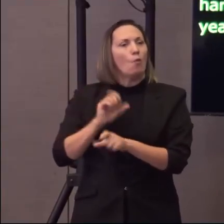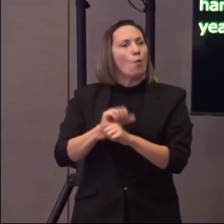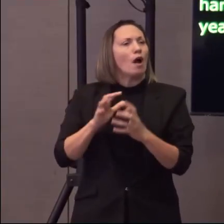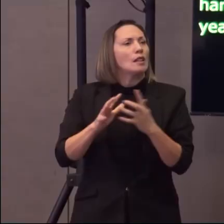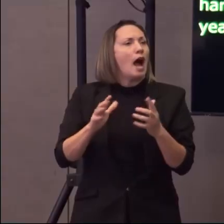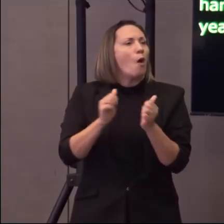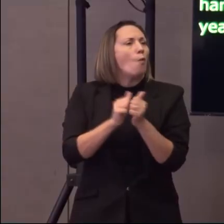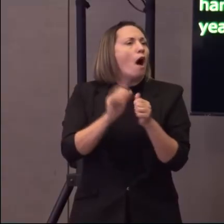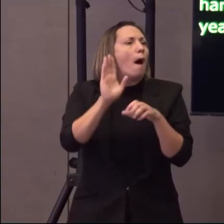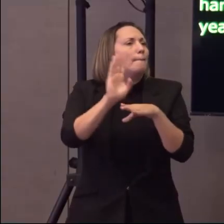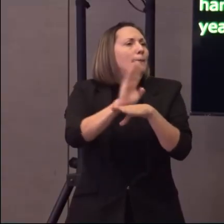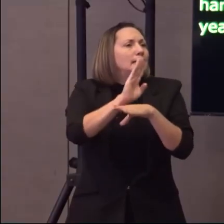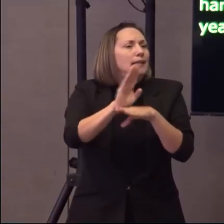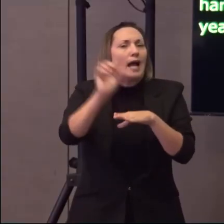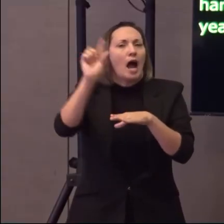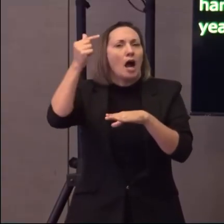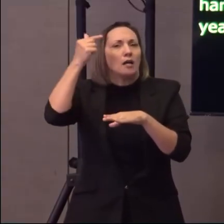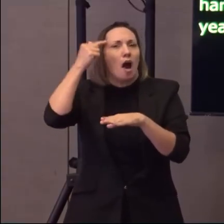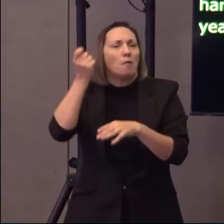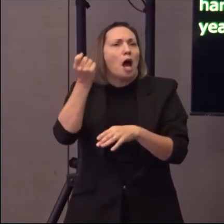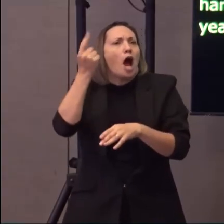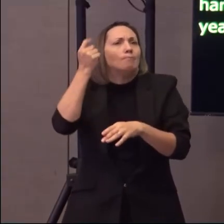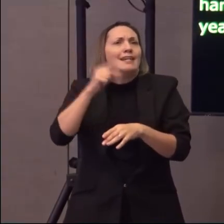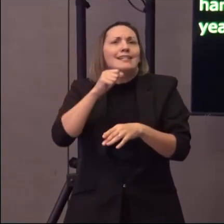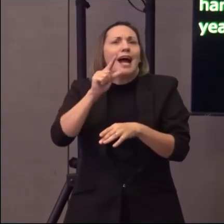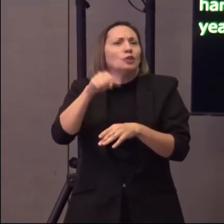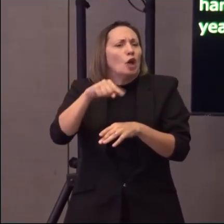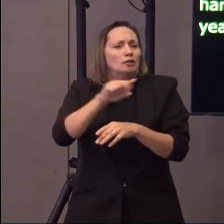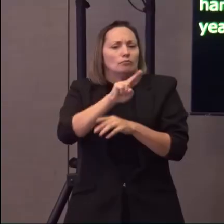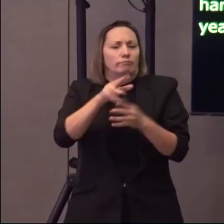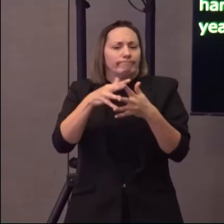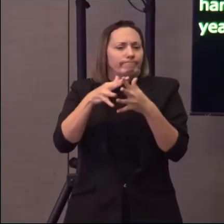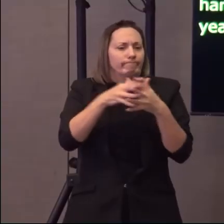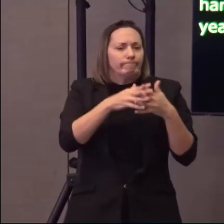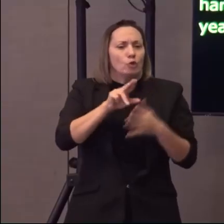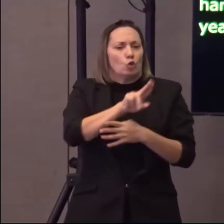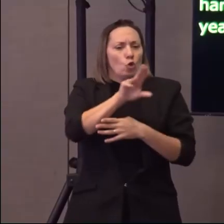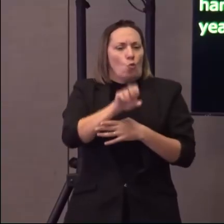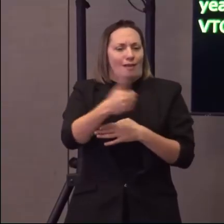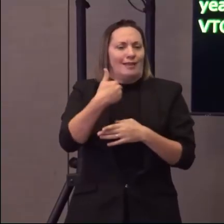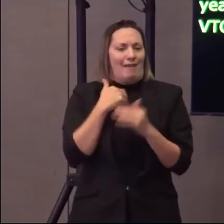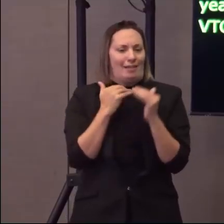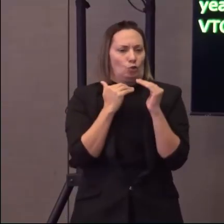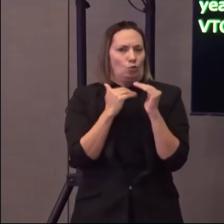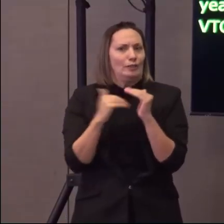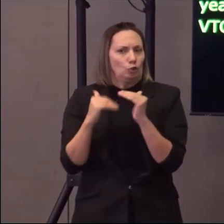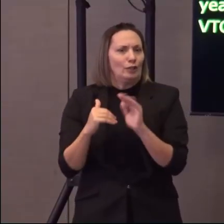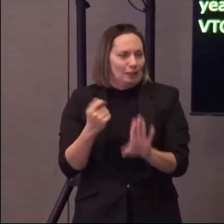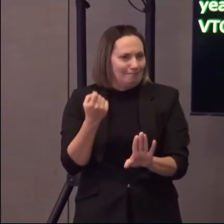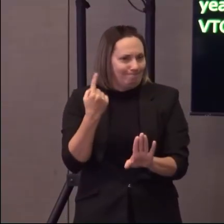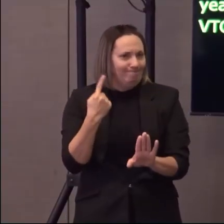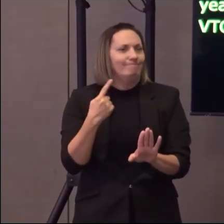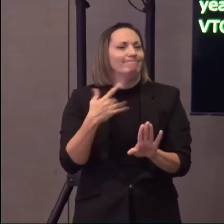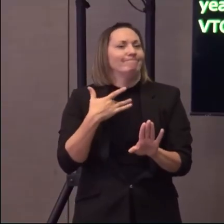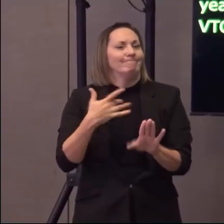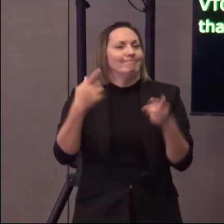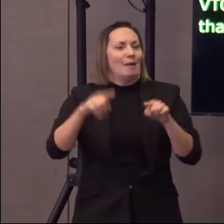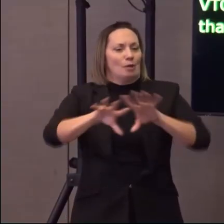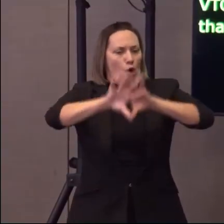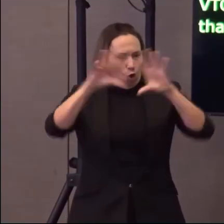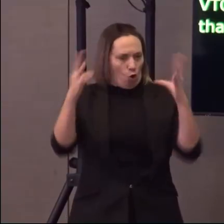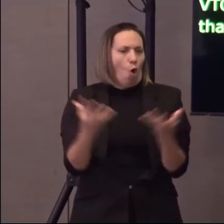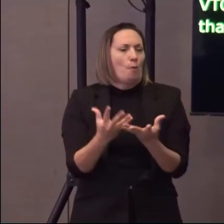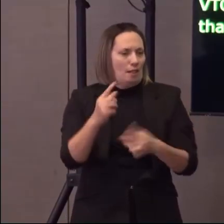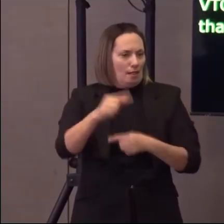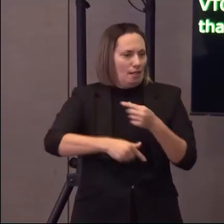and governments and realize that it's not just in the US that has some of these restrictions. It's kind of globally. So what